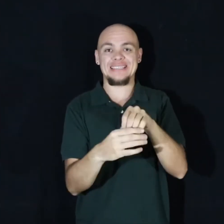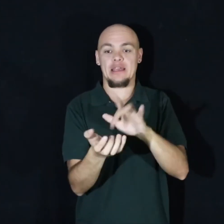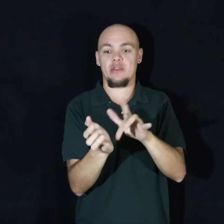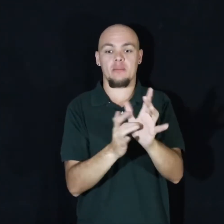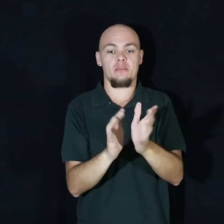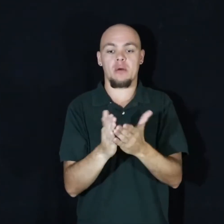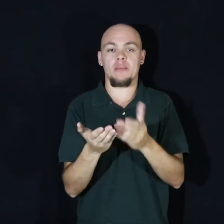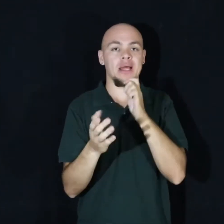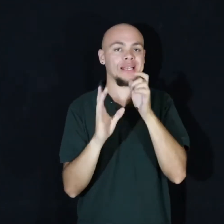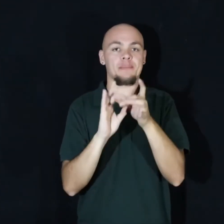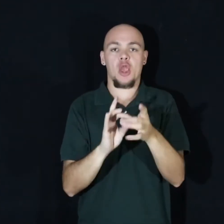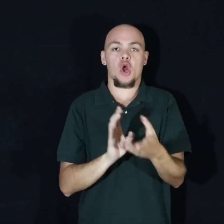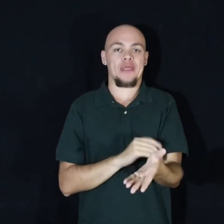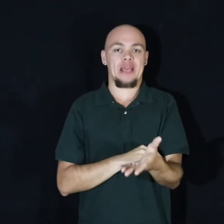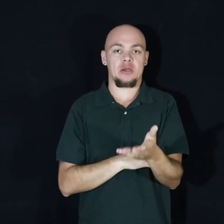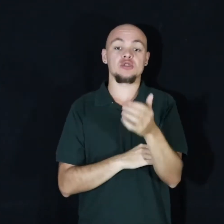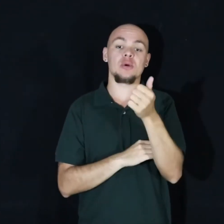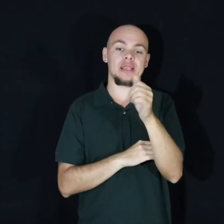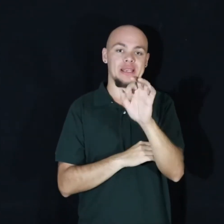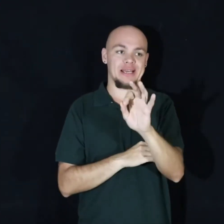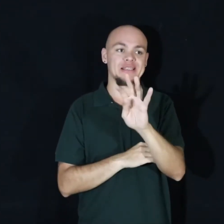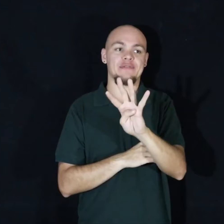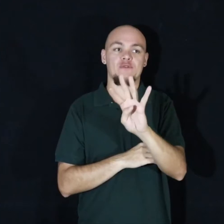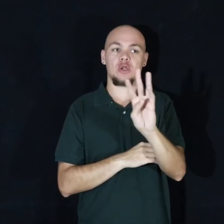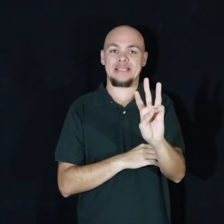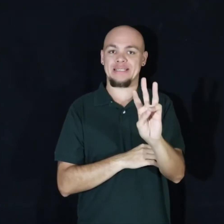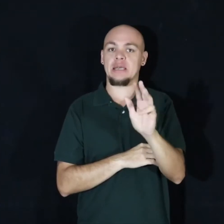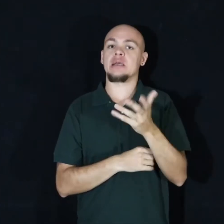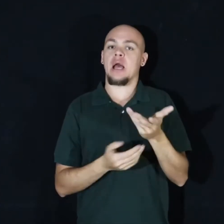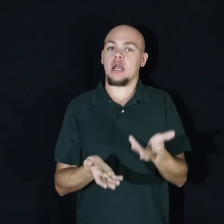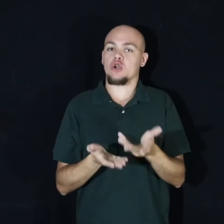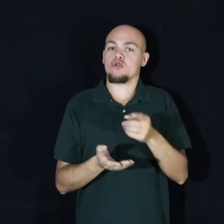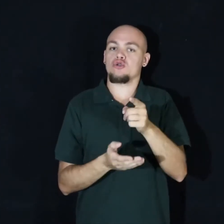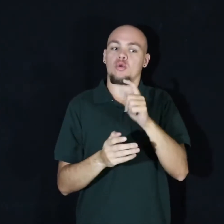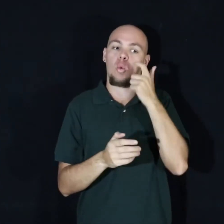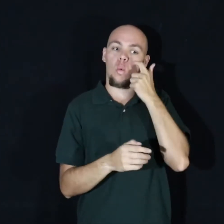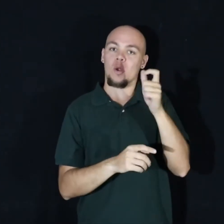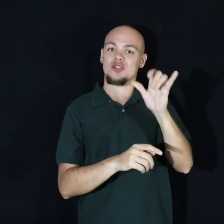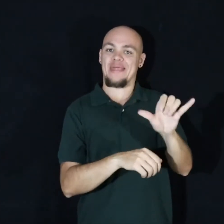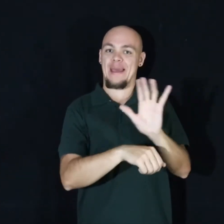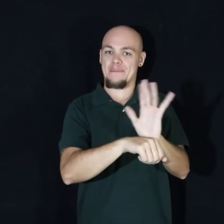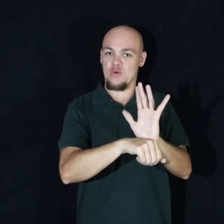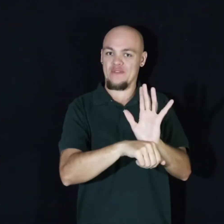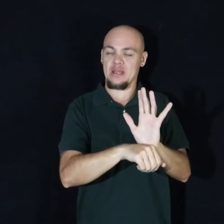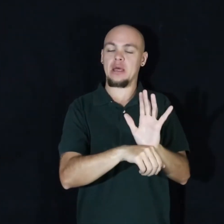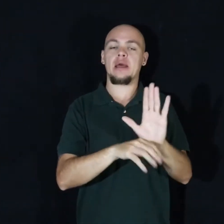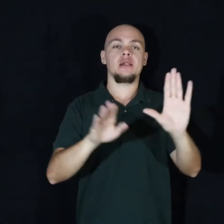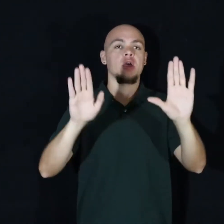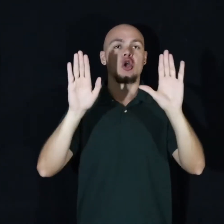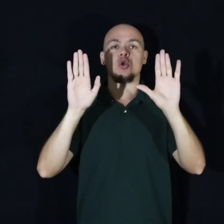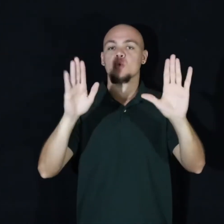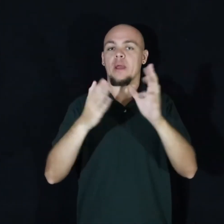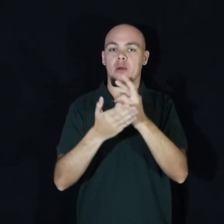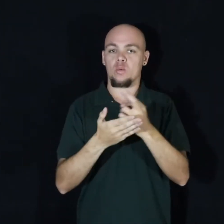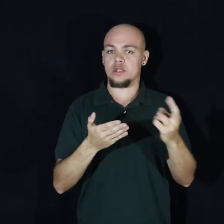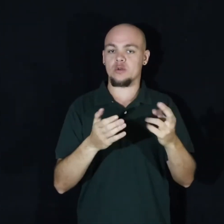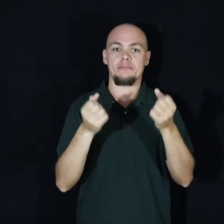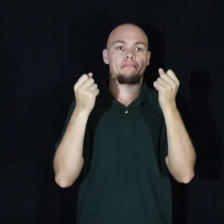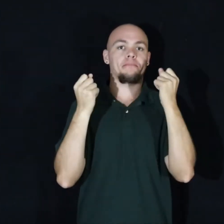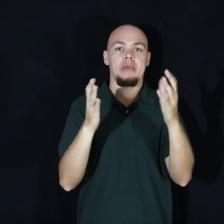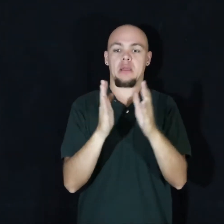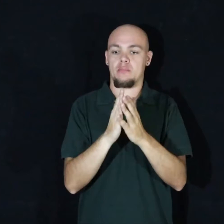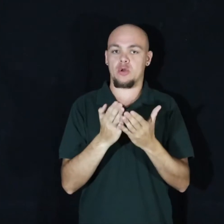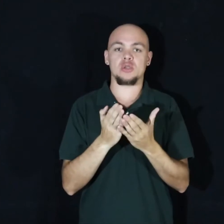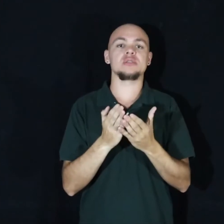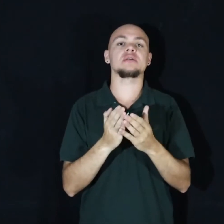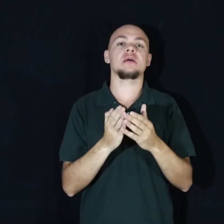doesn't belong there. So I encourage you to watch 1946. I'll ask Deborah to put a link to it for you. There's many great